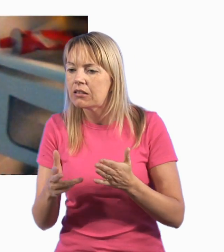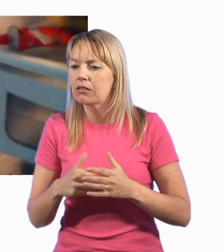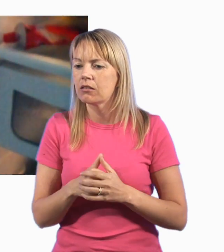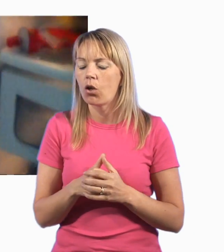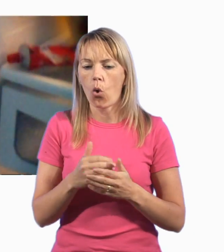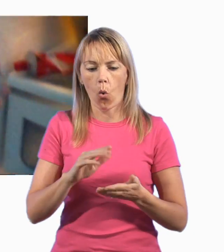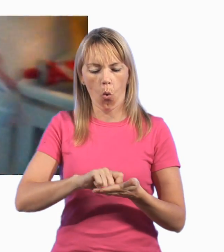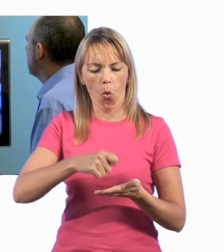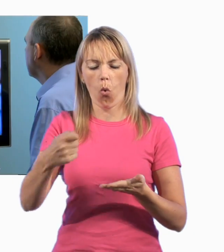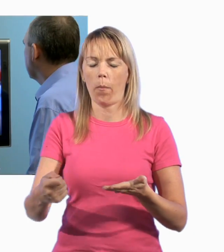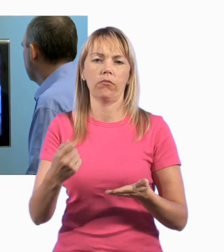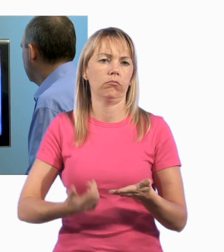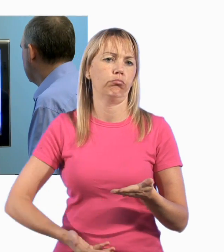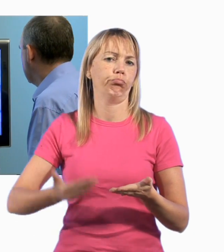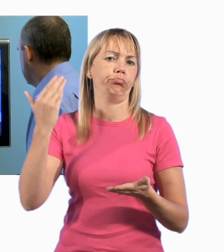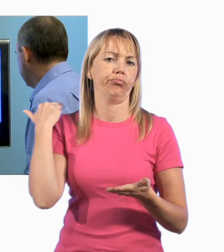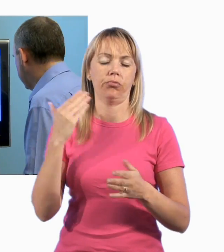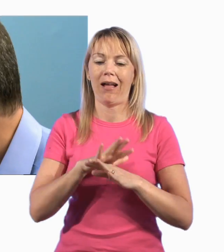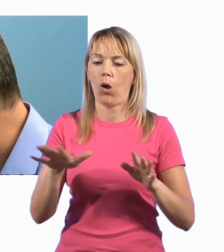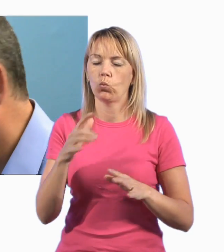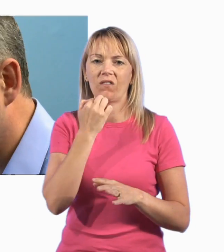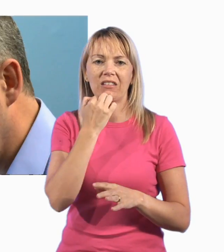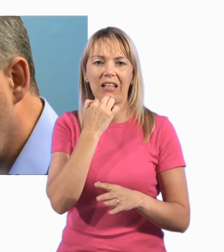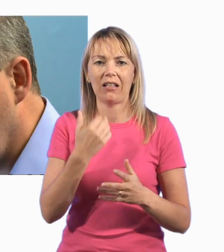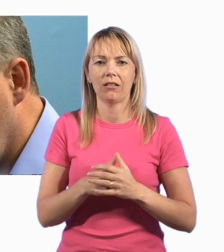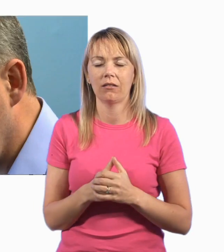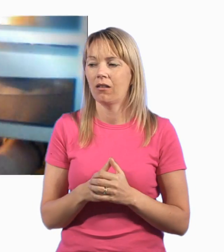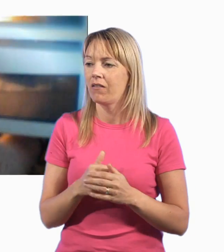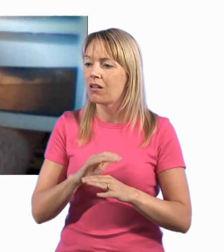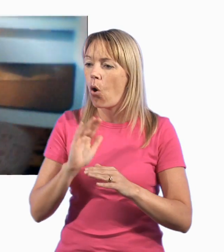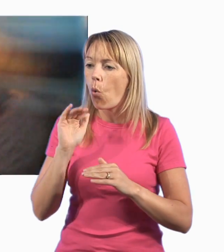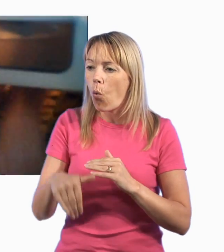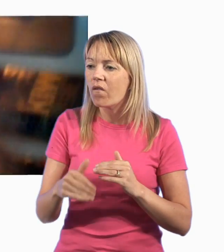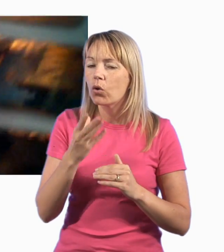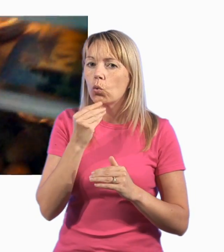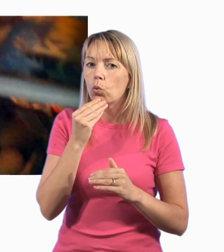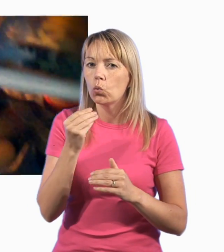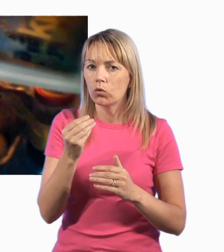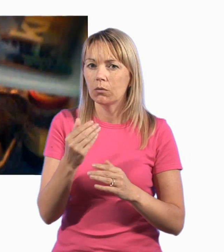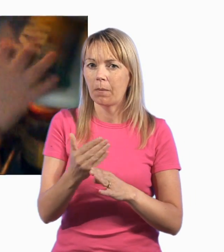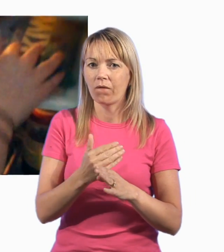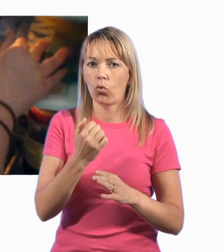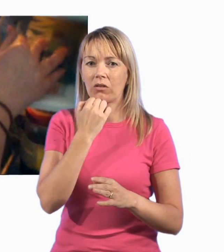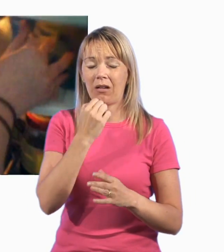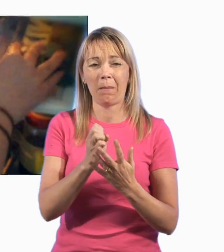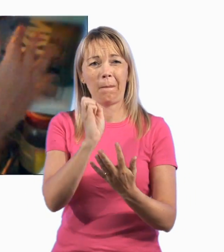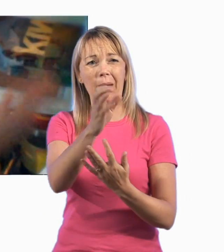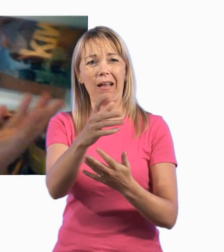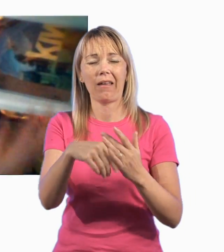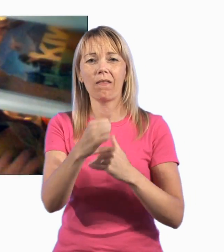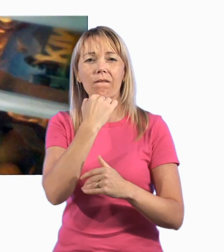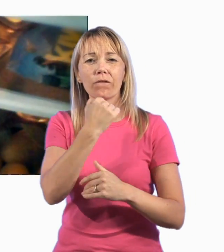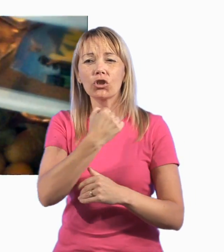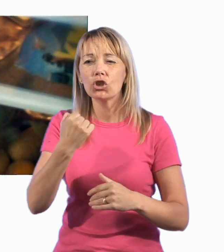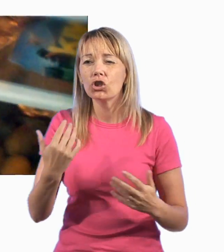Opened ages ago, again out of date, right at the back. It's past its use-by date, and again, she's put it back in the fridge.